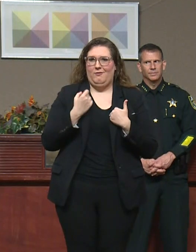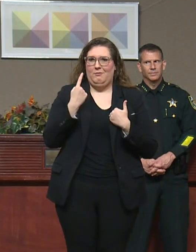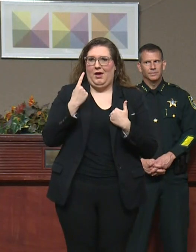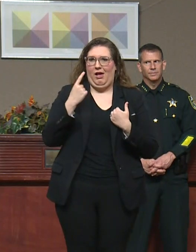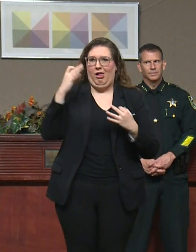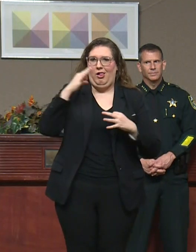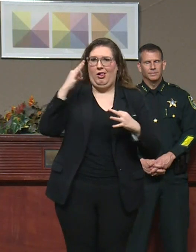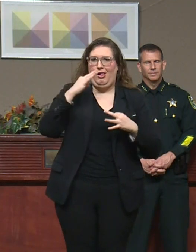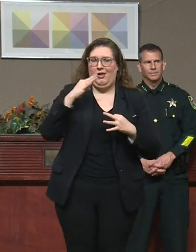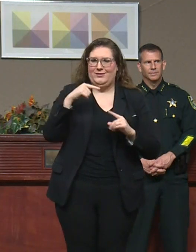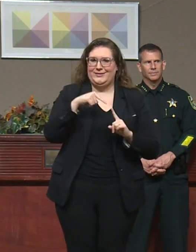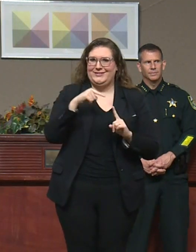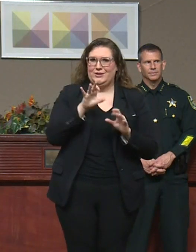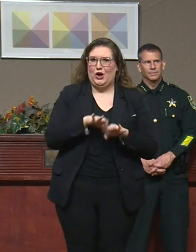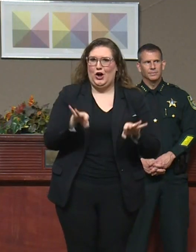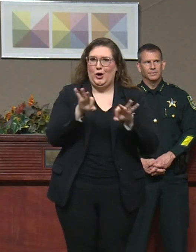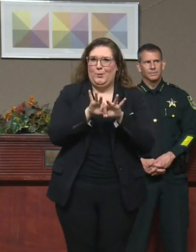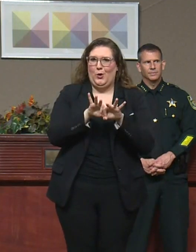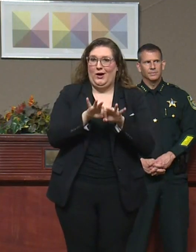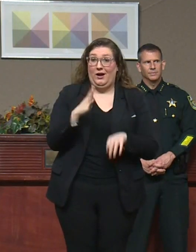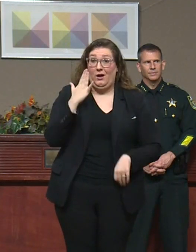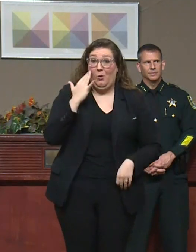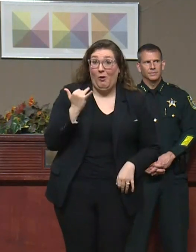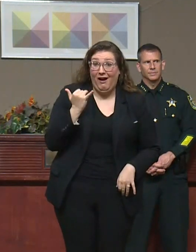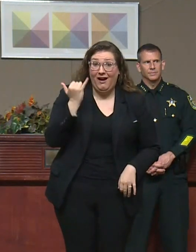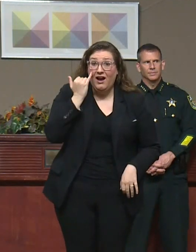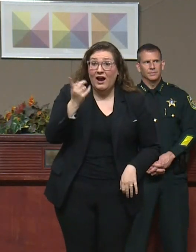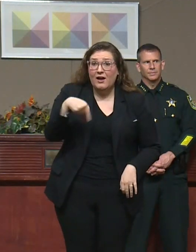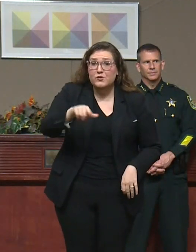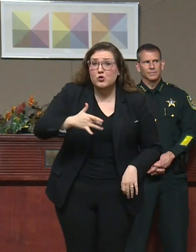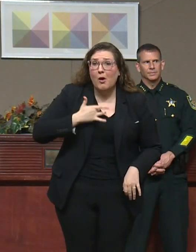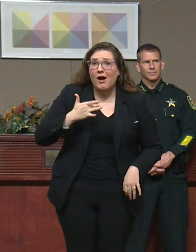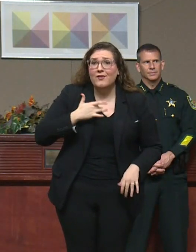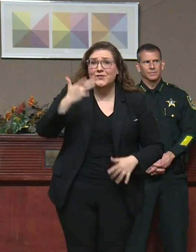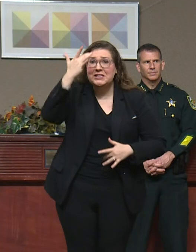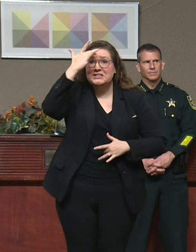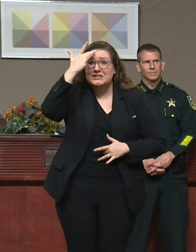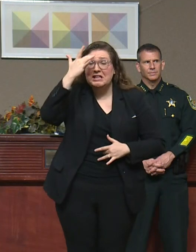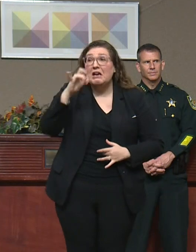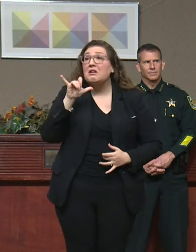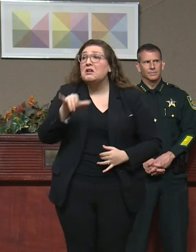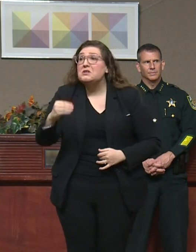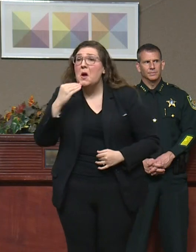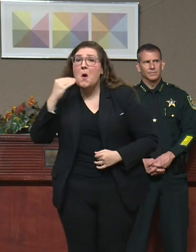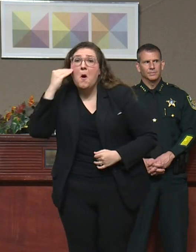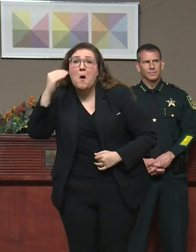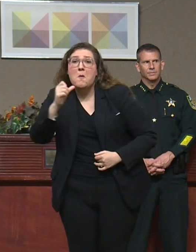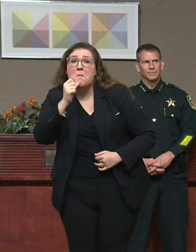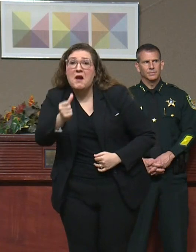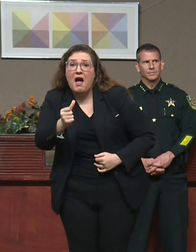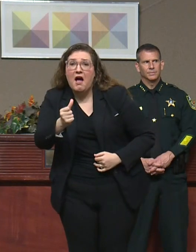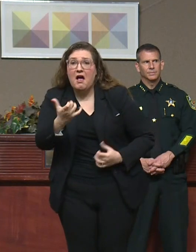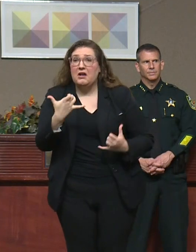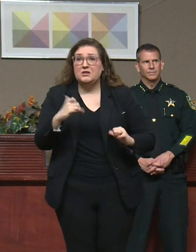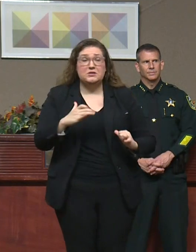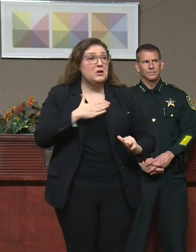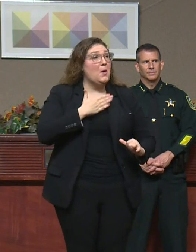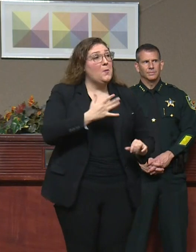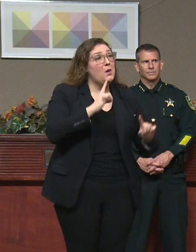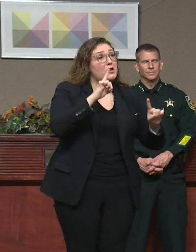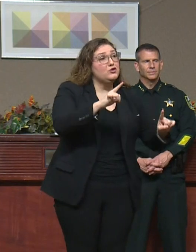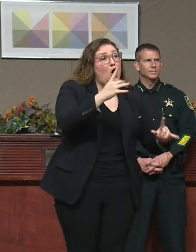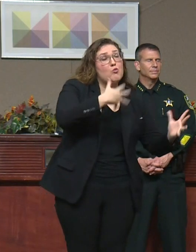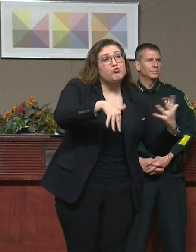that? Because if you don't feel sick, you normally will not stay home, you will not refrain from activities, and you will be